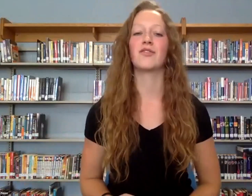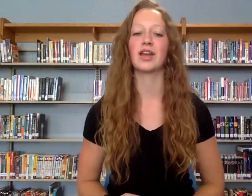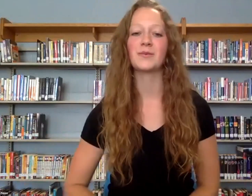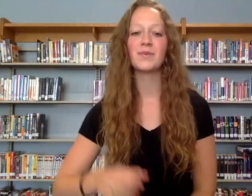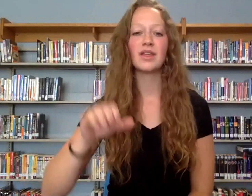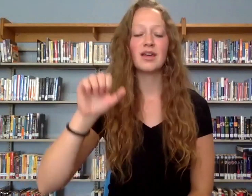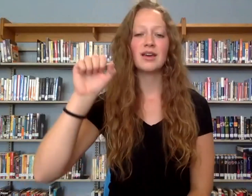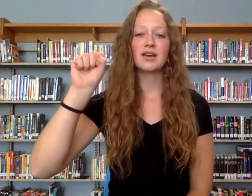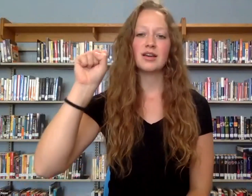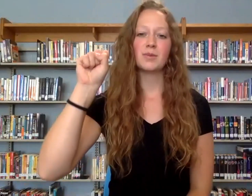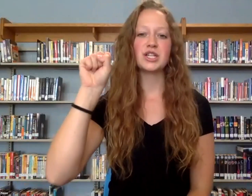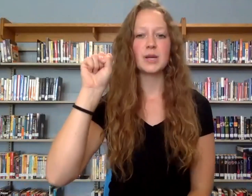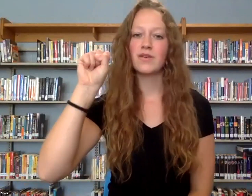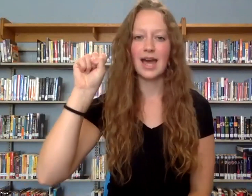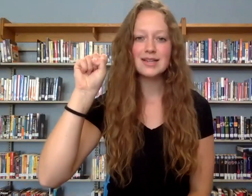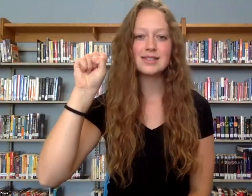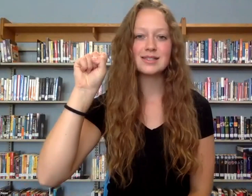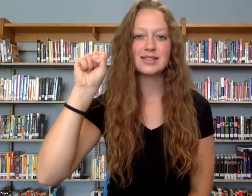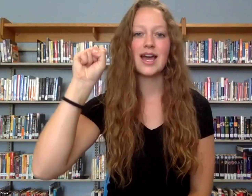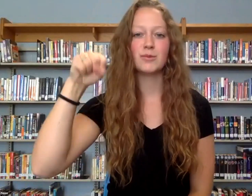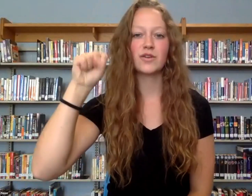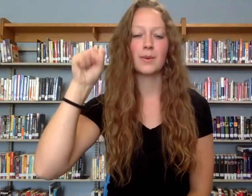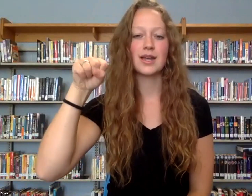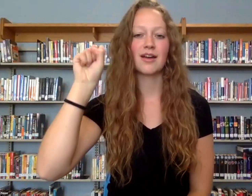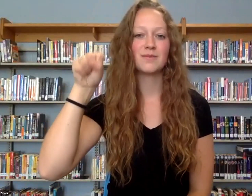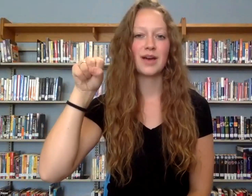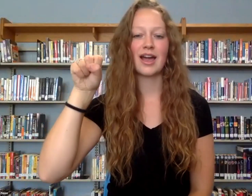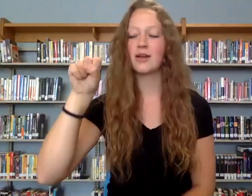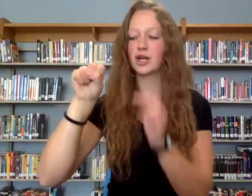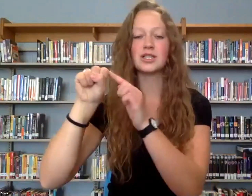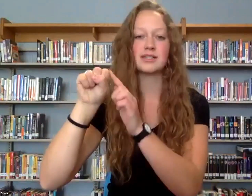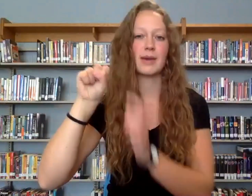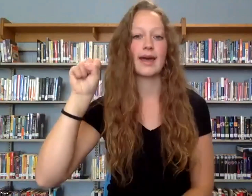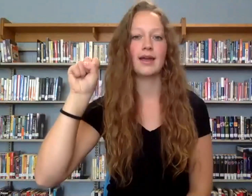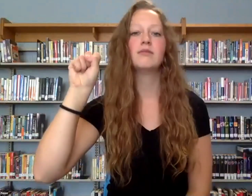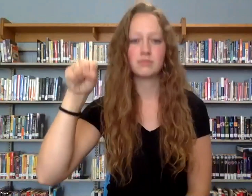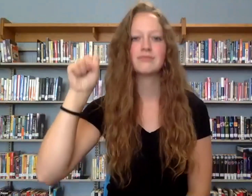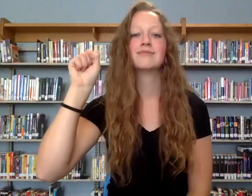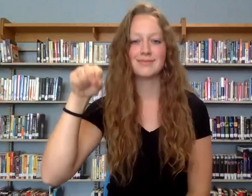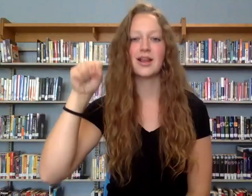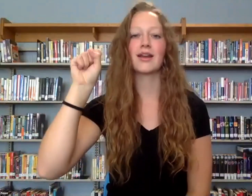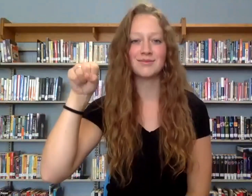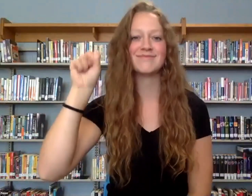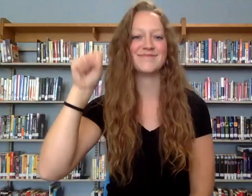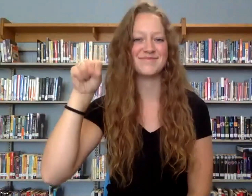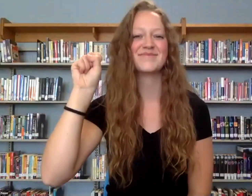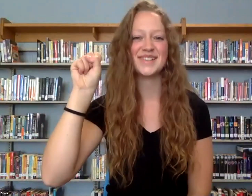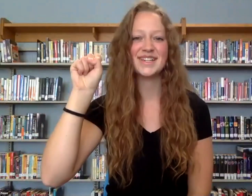day. Put the shape of an S and move it up and down. I kind of picture this as my head nodding.